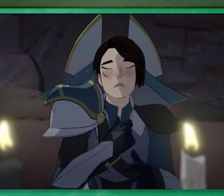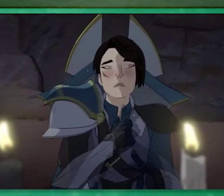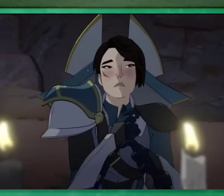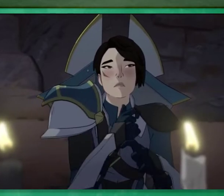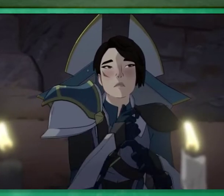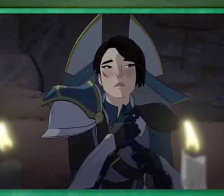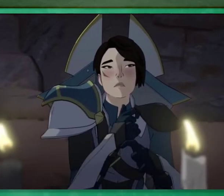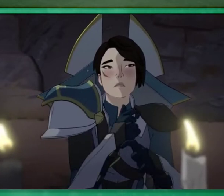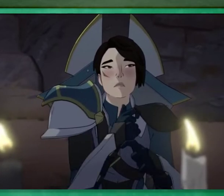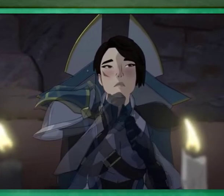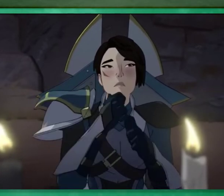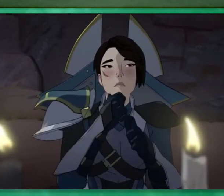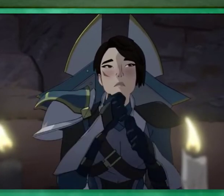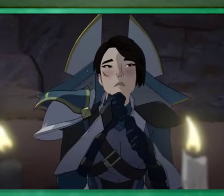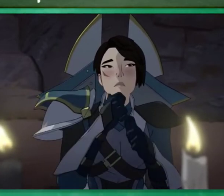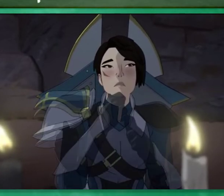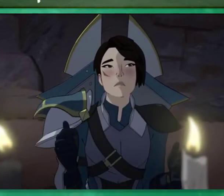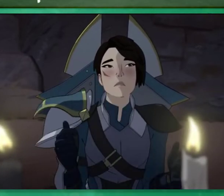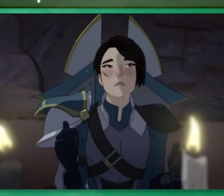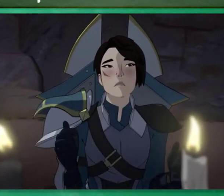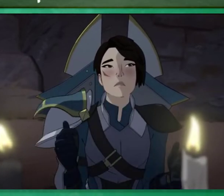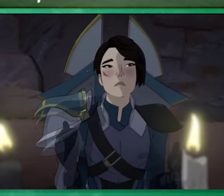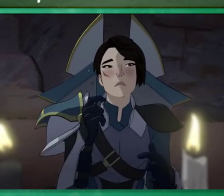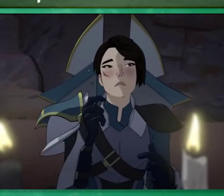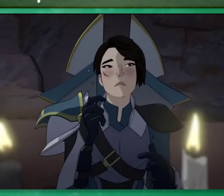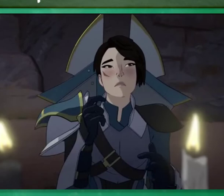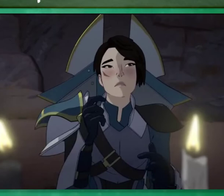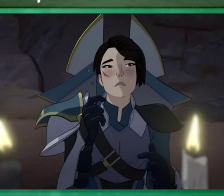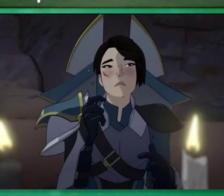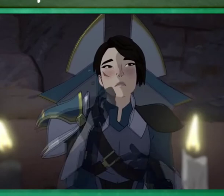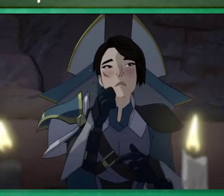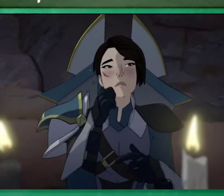and I'm sorry, or to you,